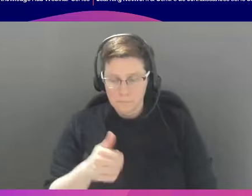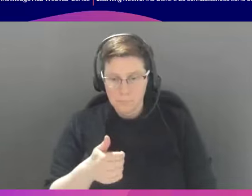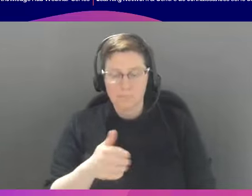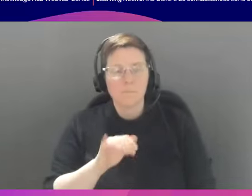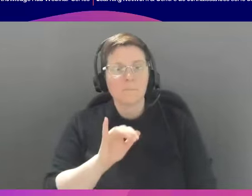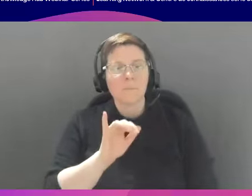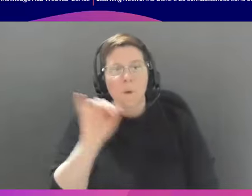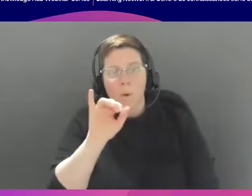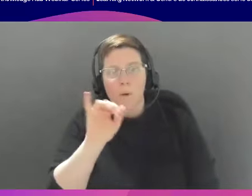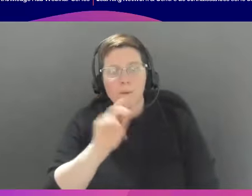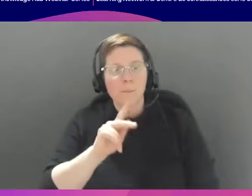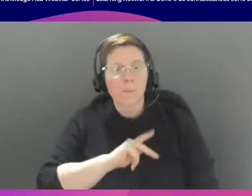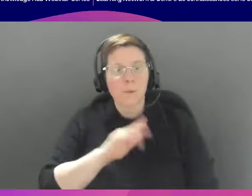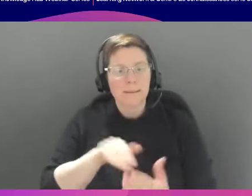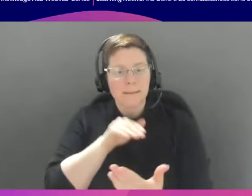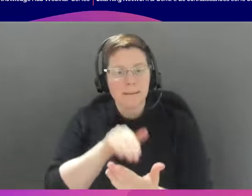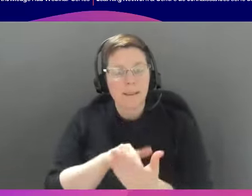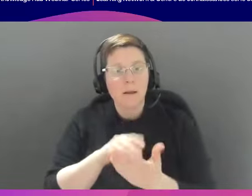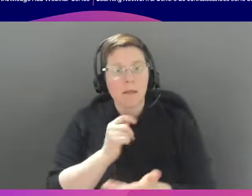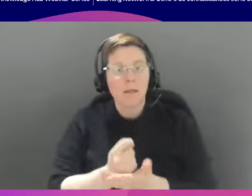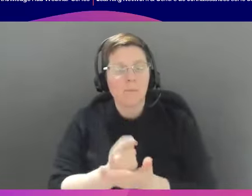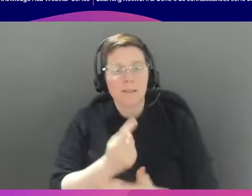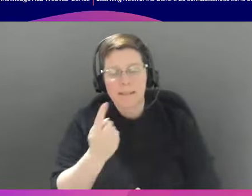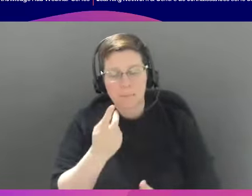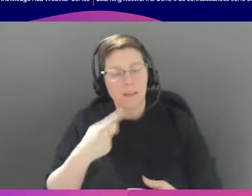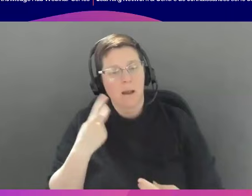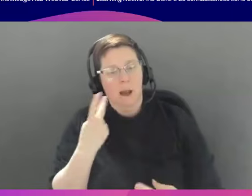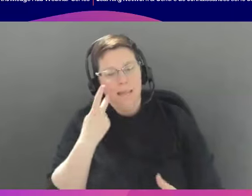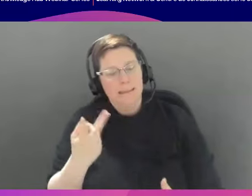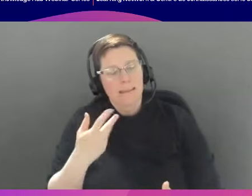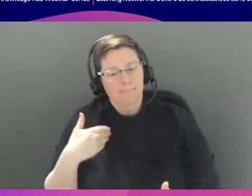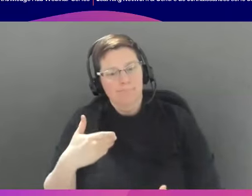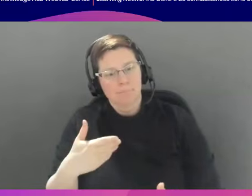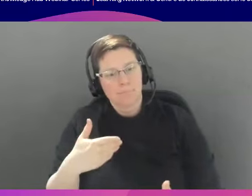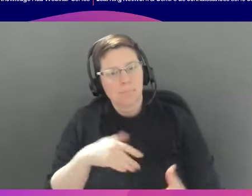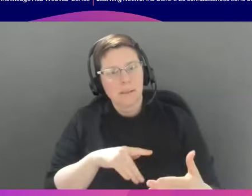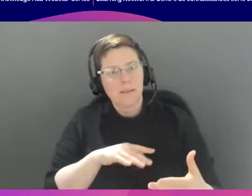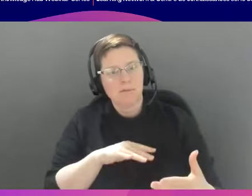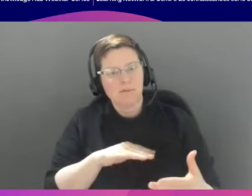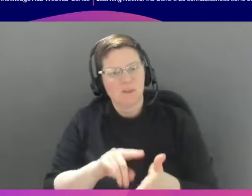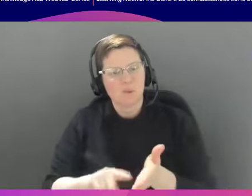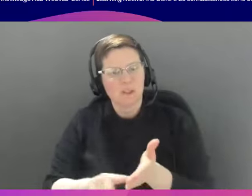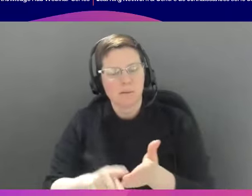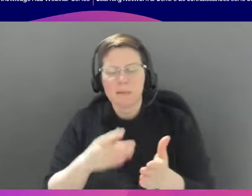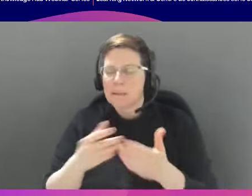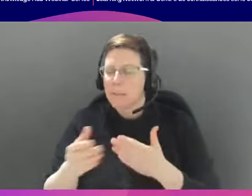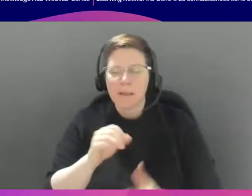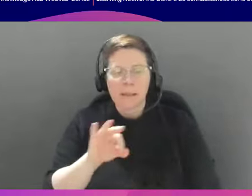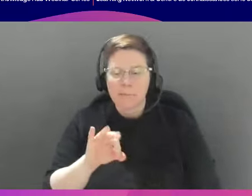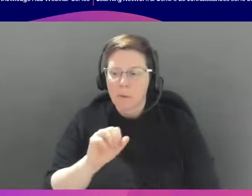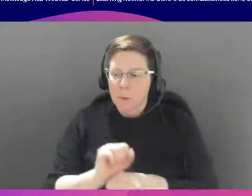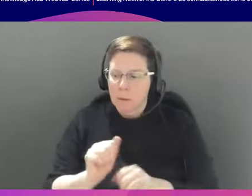therapy is always something that I see suggested in the literature, no matter whether you're working with incels or otherwise.